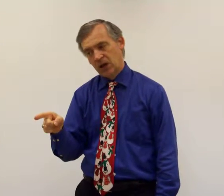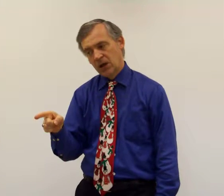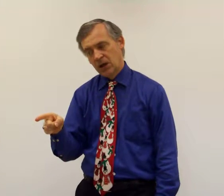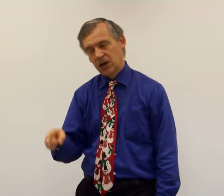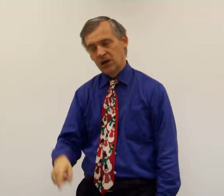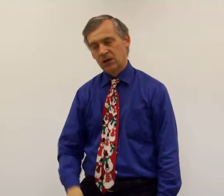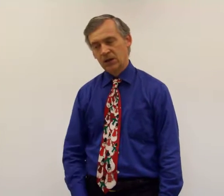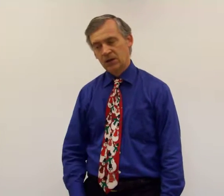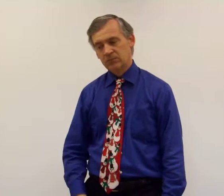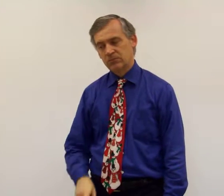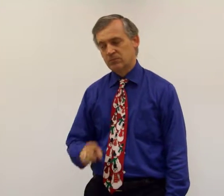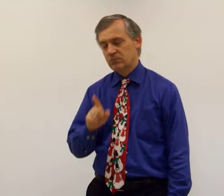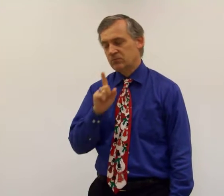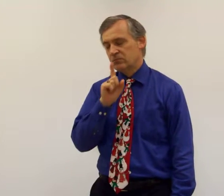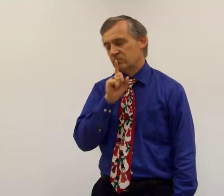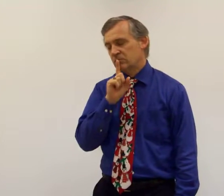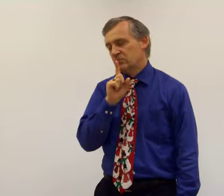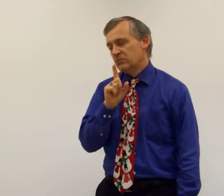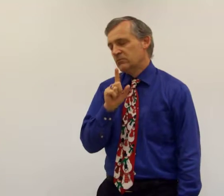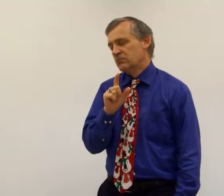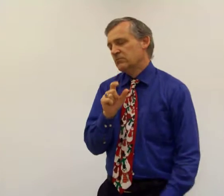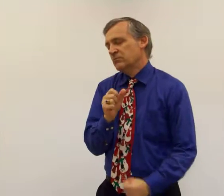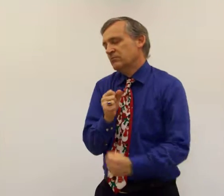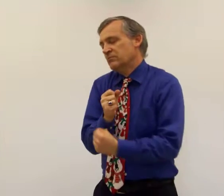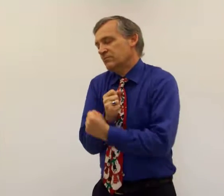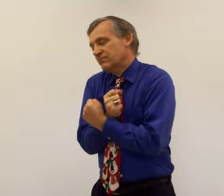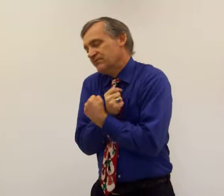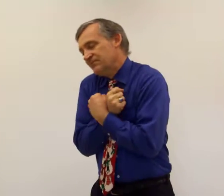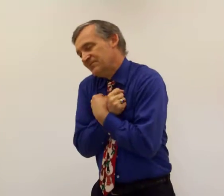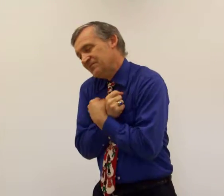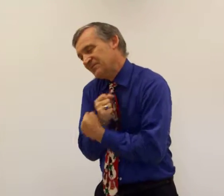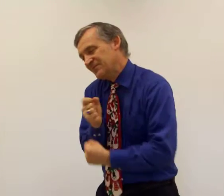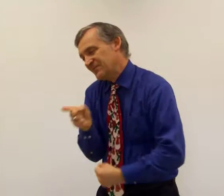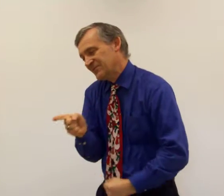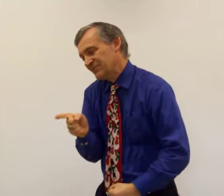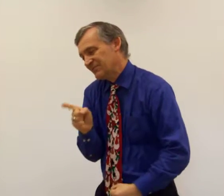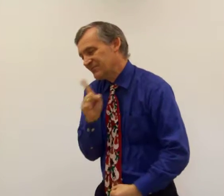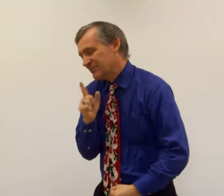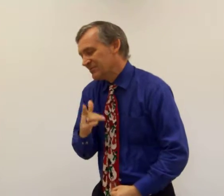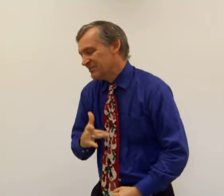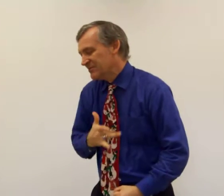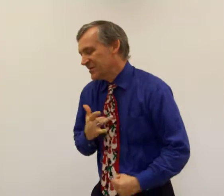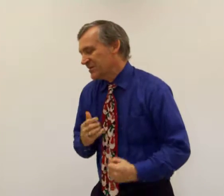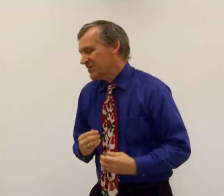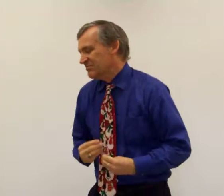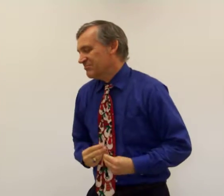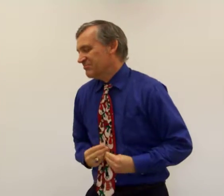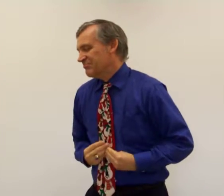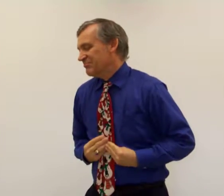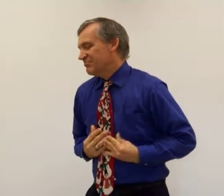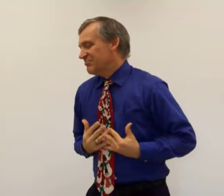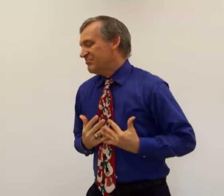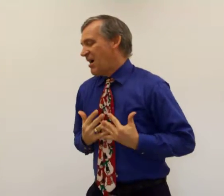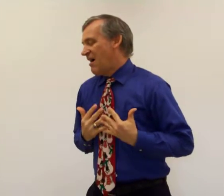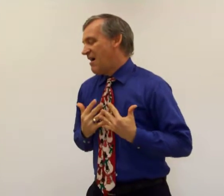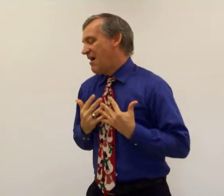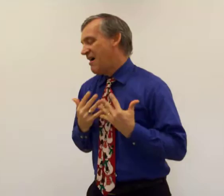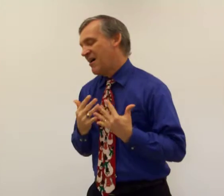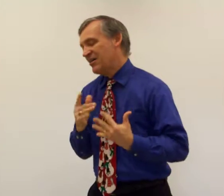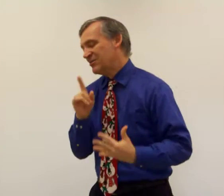His love for her was his inspiration, and his power sprang from the passionate longing